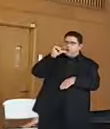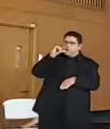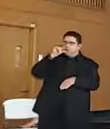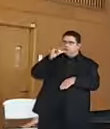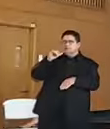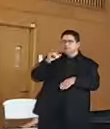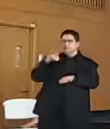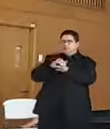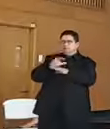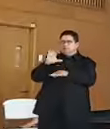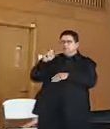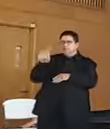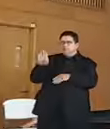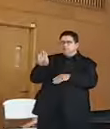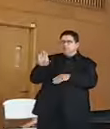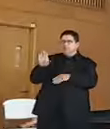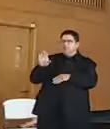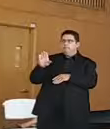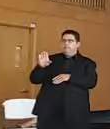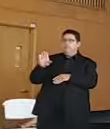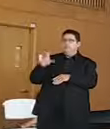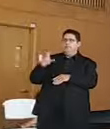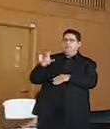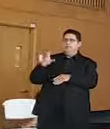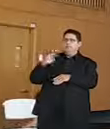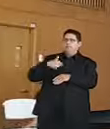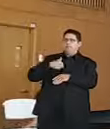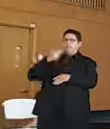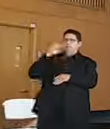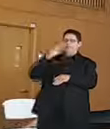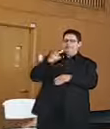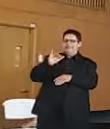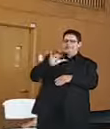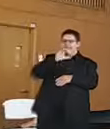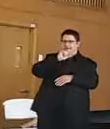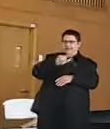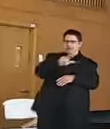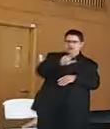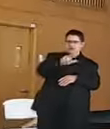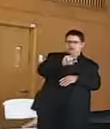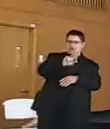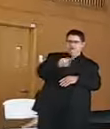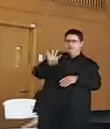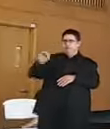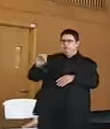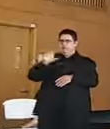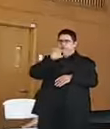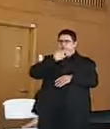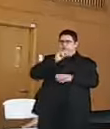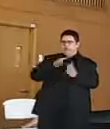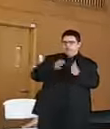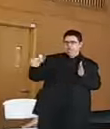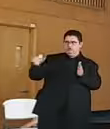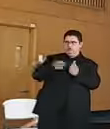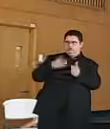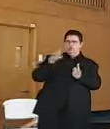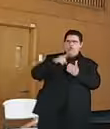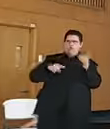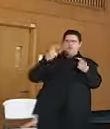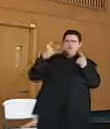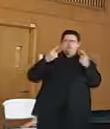gather? You're seeing spikes in the 20 to 40 age group. What kind of consideration are you giving to